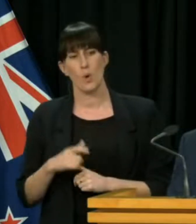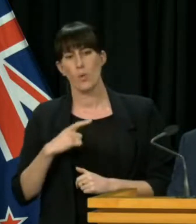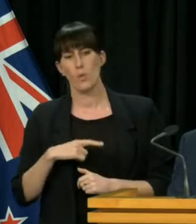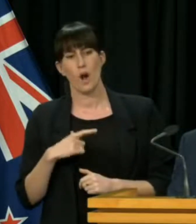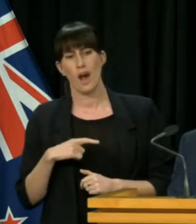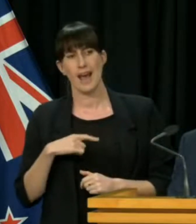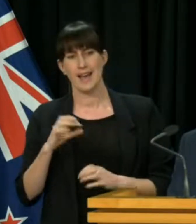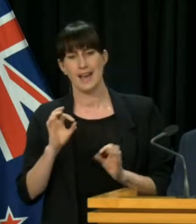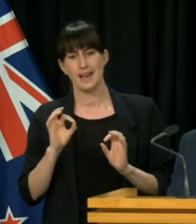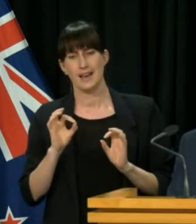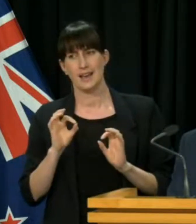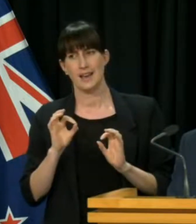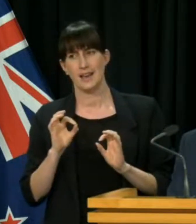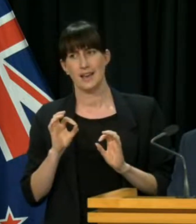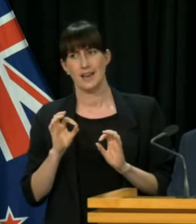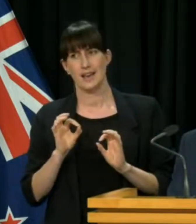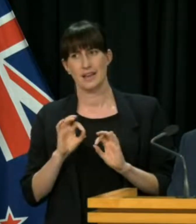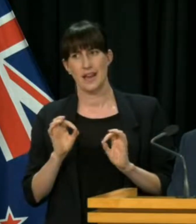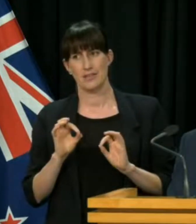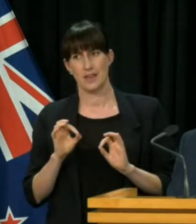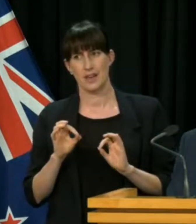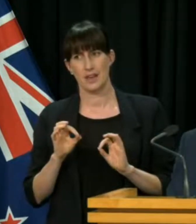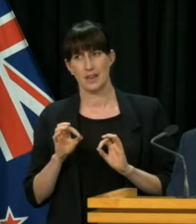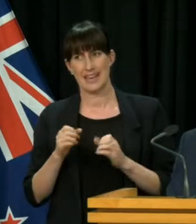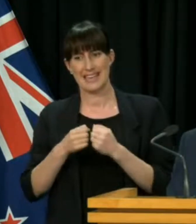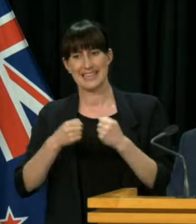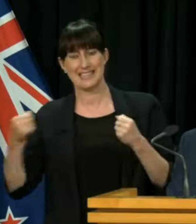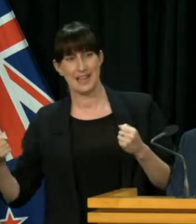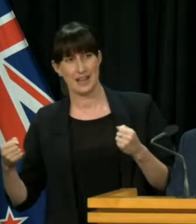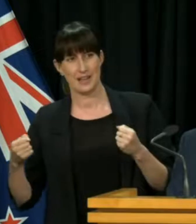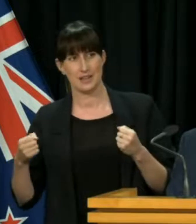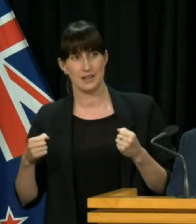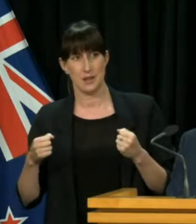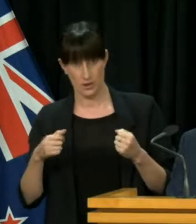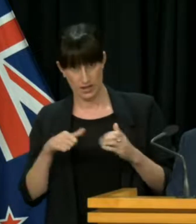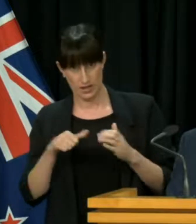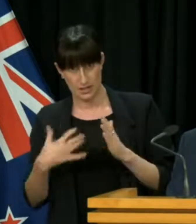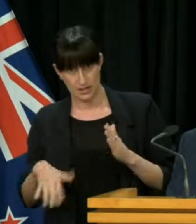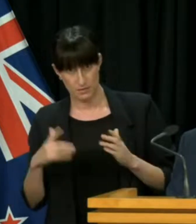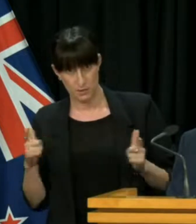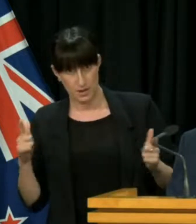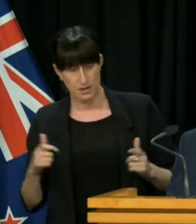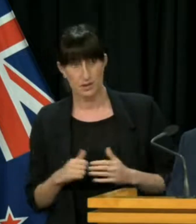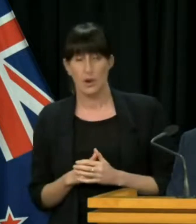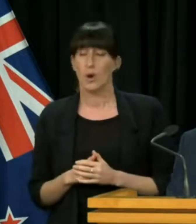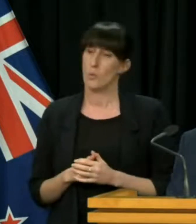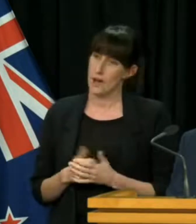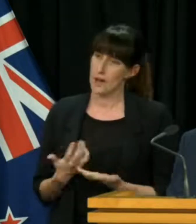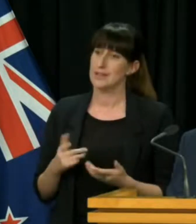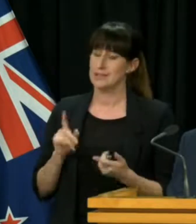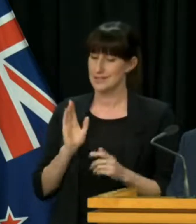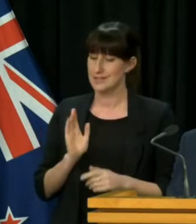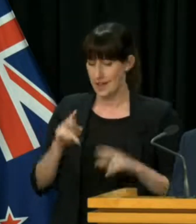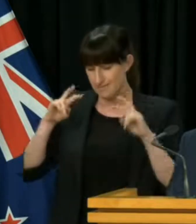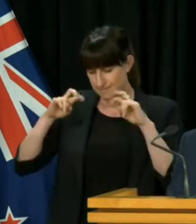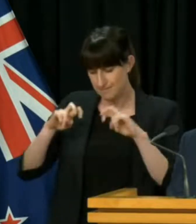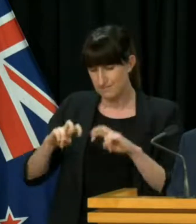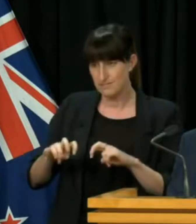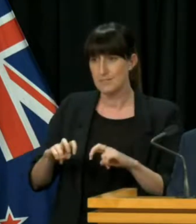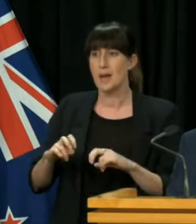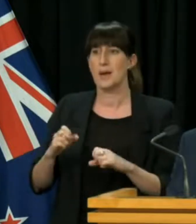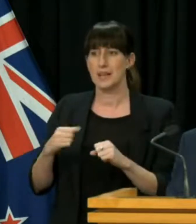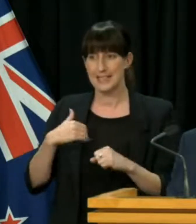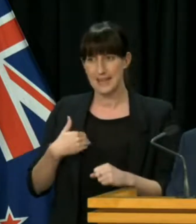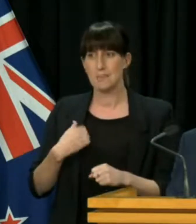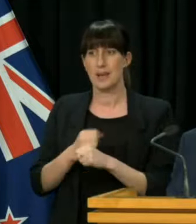that is it just fiscal? Is it quite a large cost to expand the scheme in that way? Oh, look, we're still having a look into it. I think the main thing is making sure that we have a